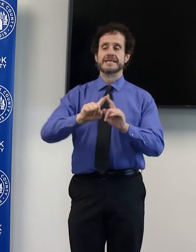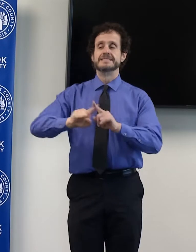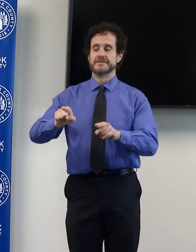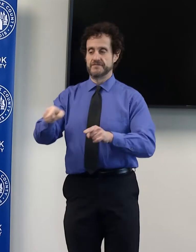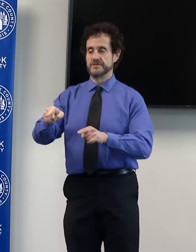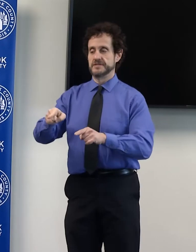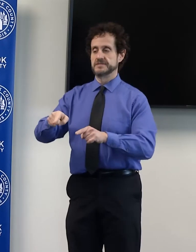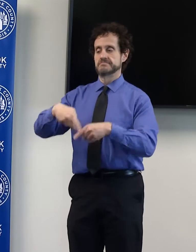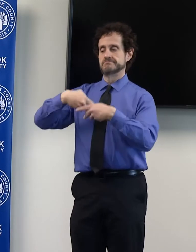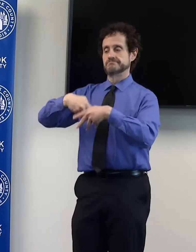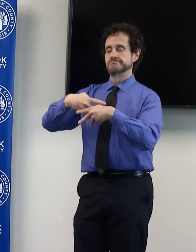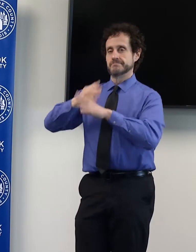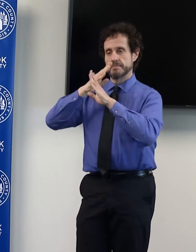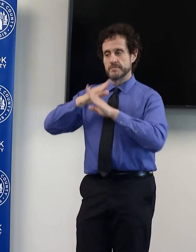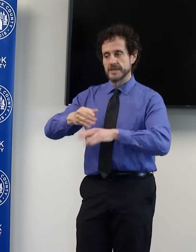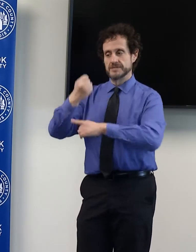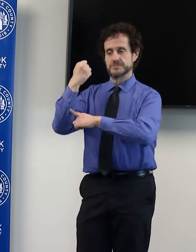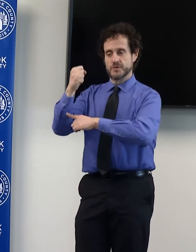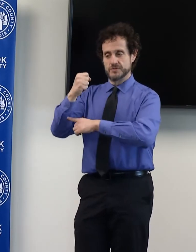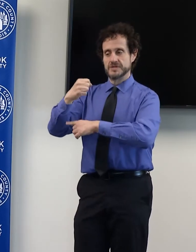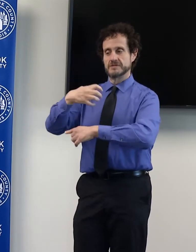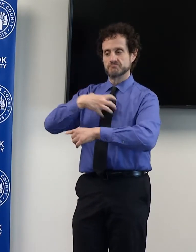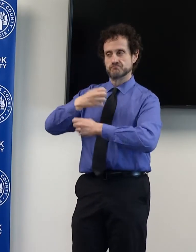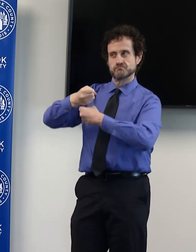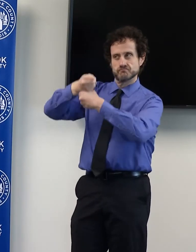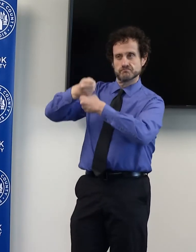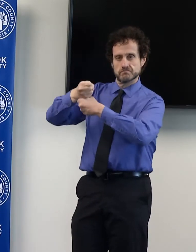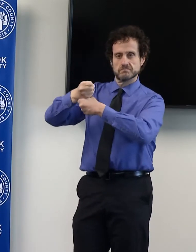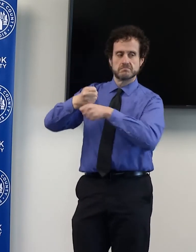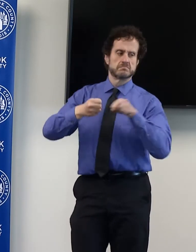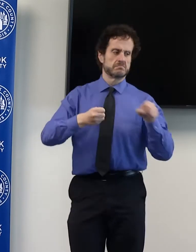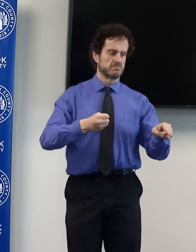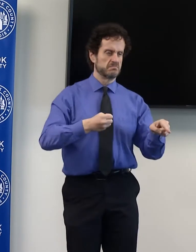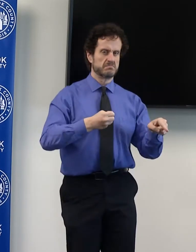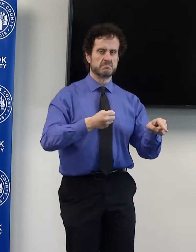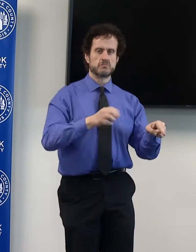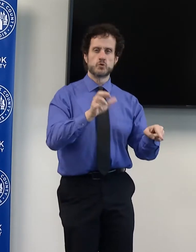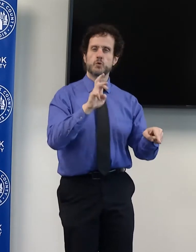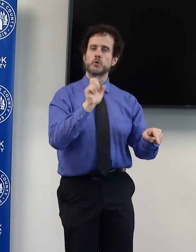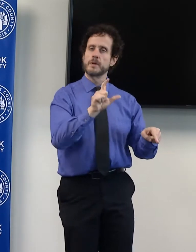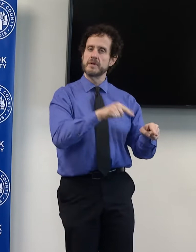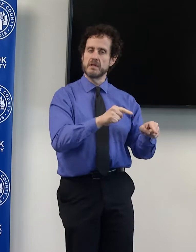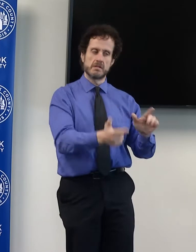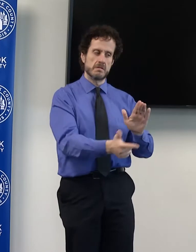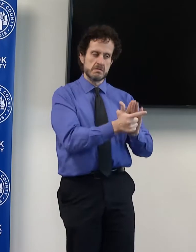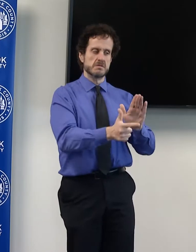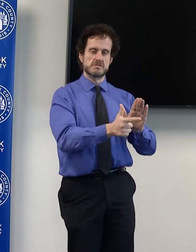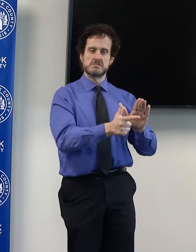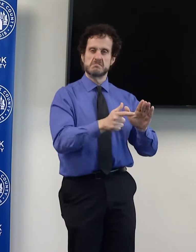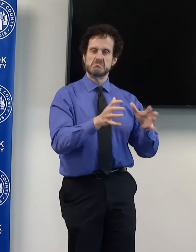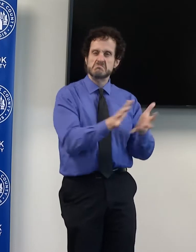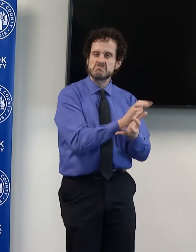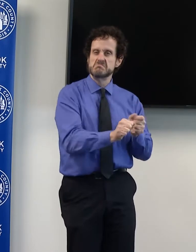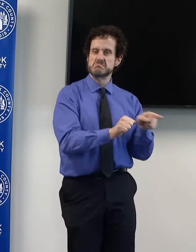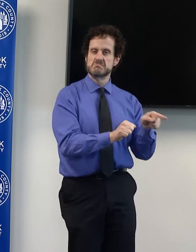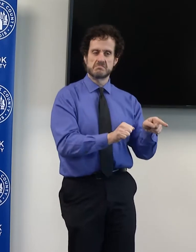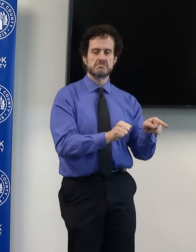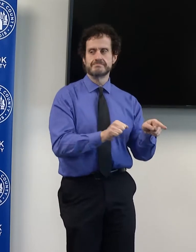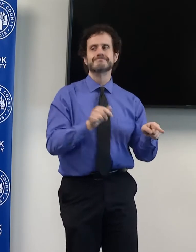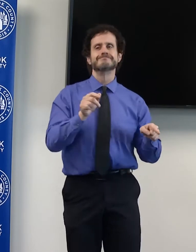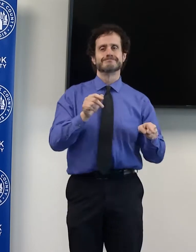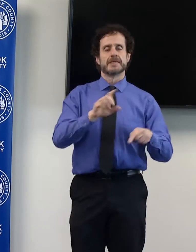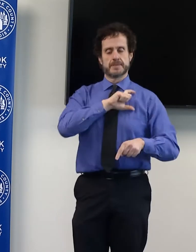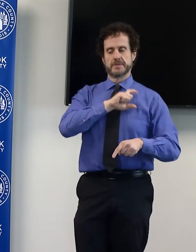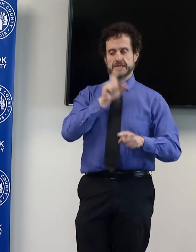protesting, peacefully protesting, and people who are committing criminal acts. So that has been obvious to me. The net